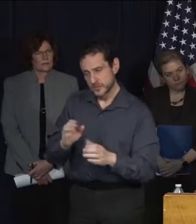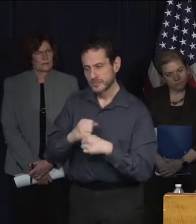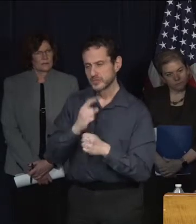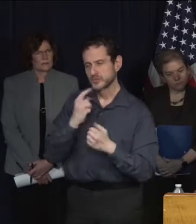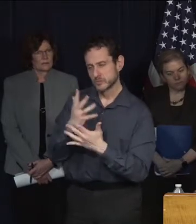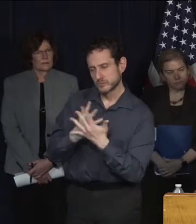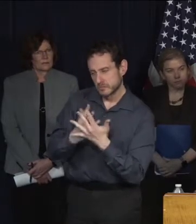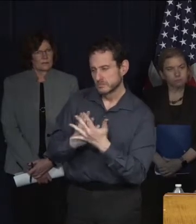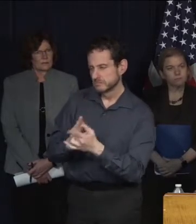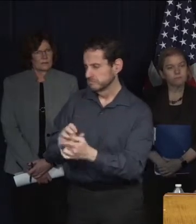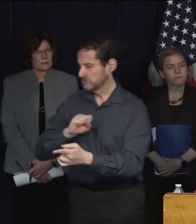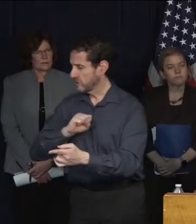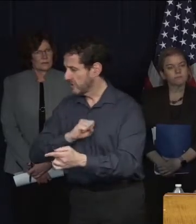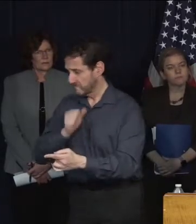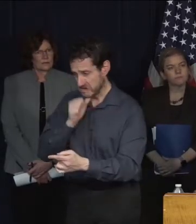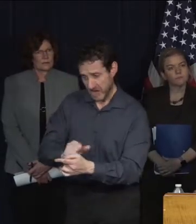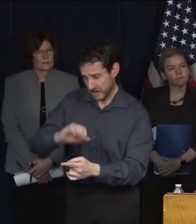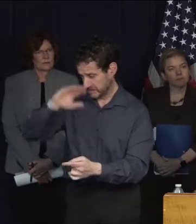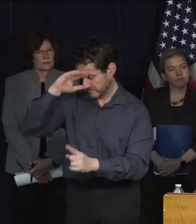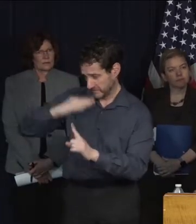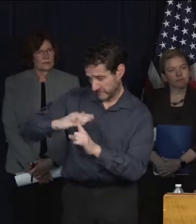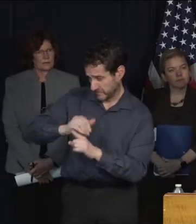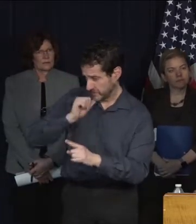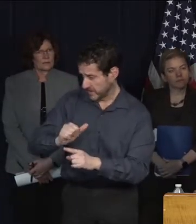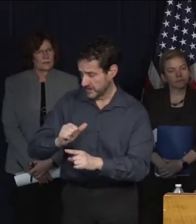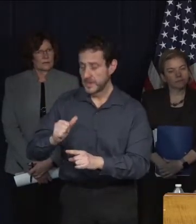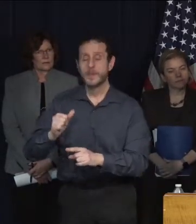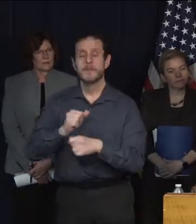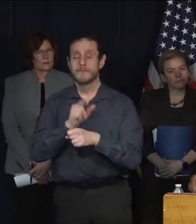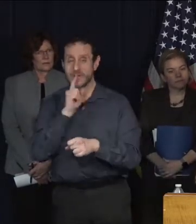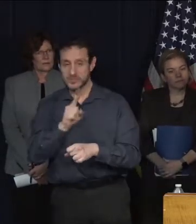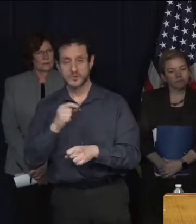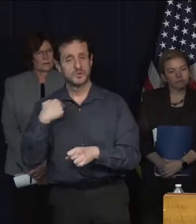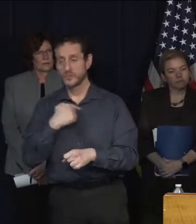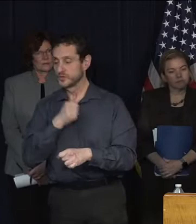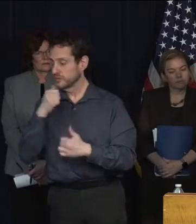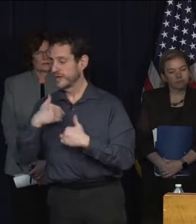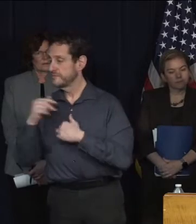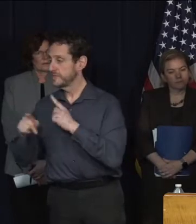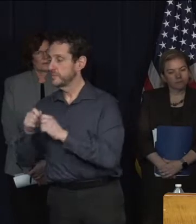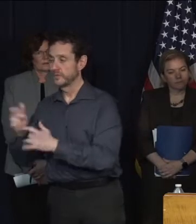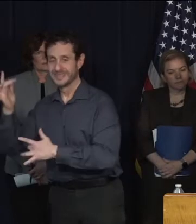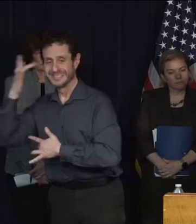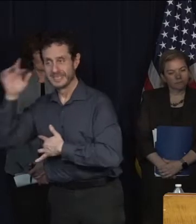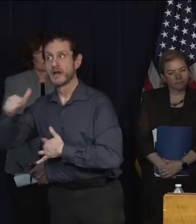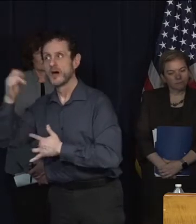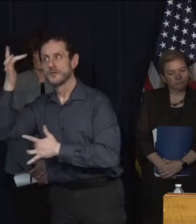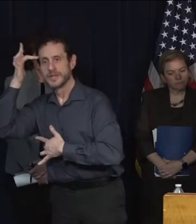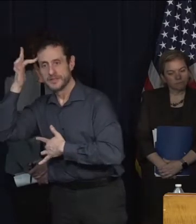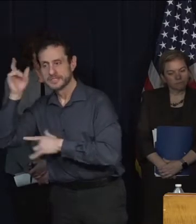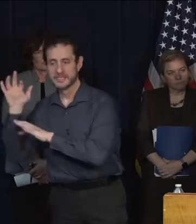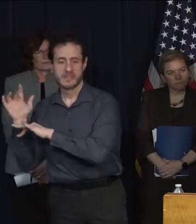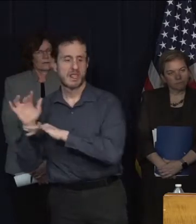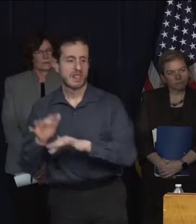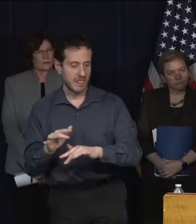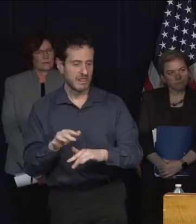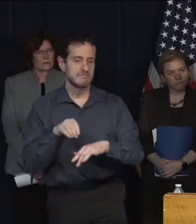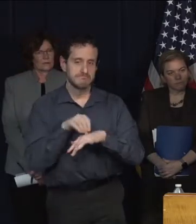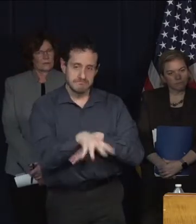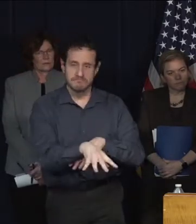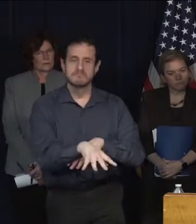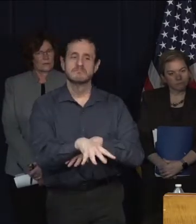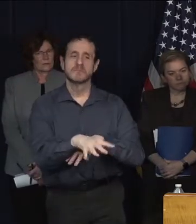we can make sure that we are not walking in viruses into a setting, a very tight and closed setting with a very, very